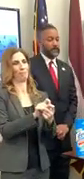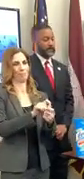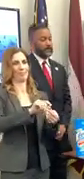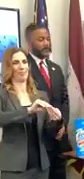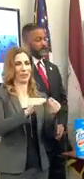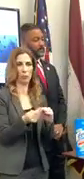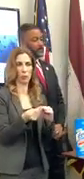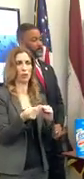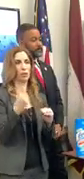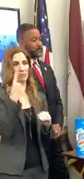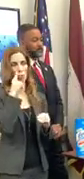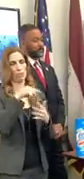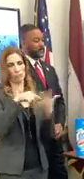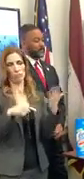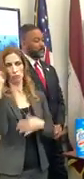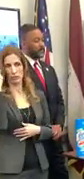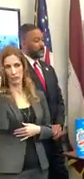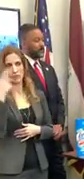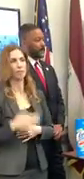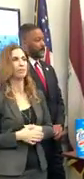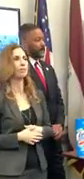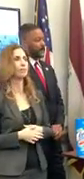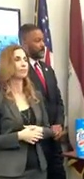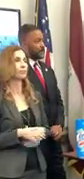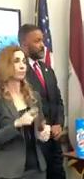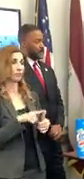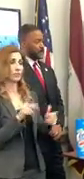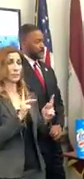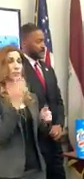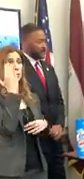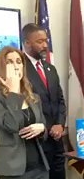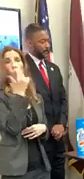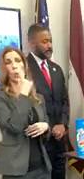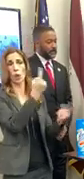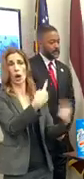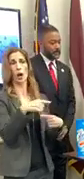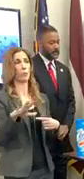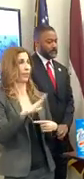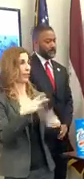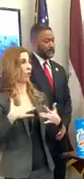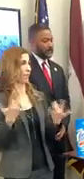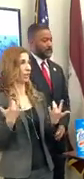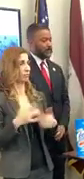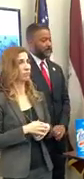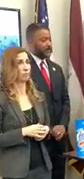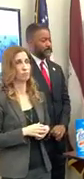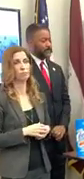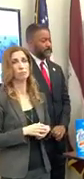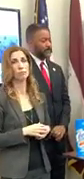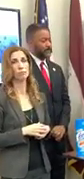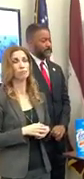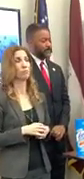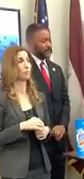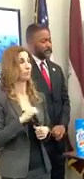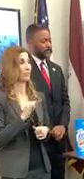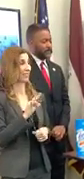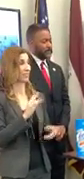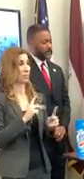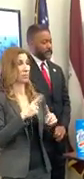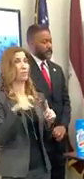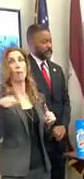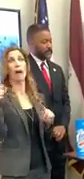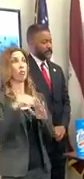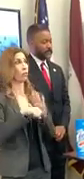out there for the following reasons. People know who's coming to their event. So if they have people coming to their event from